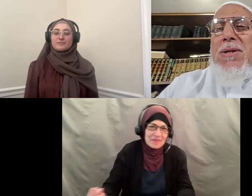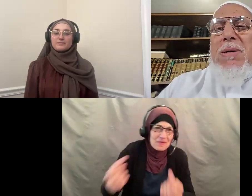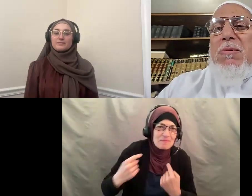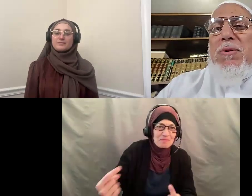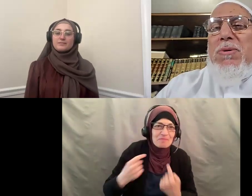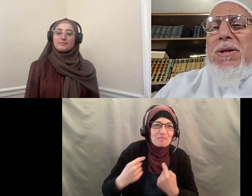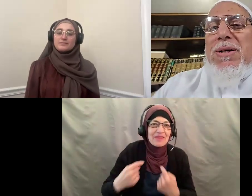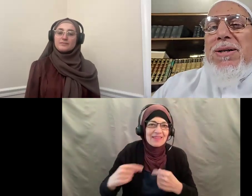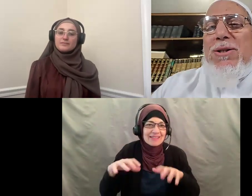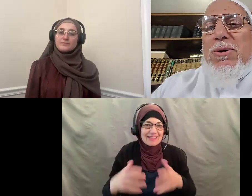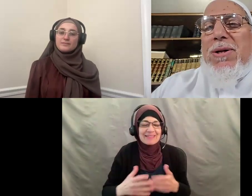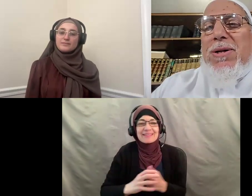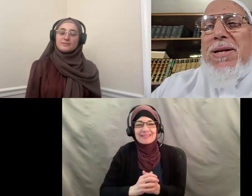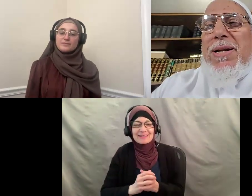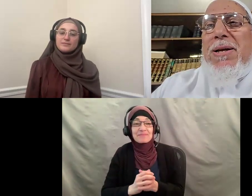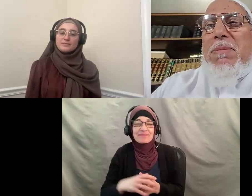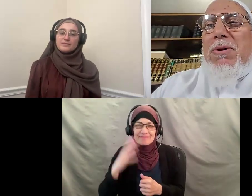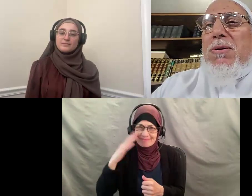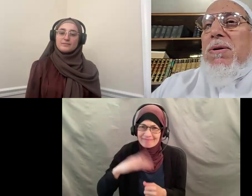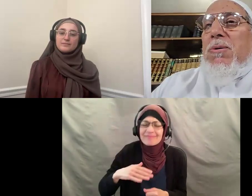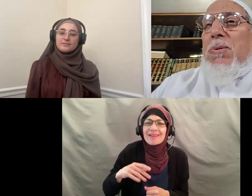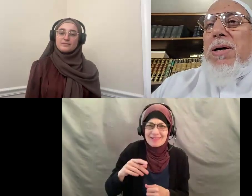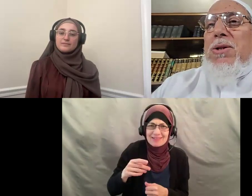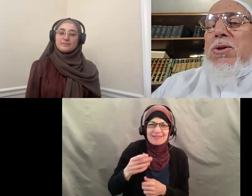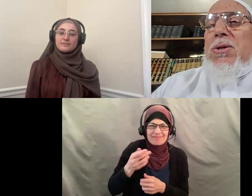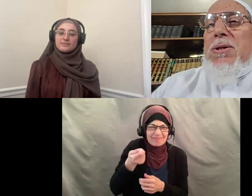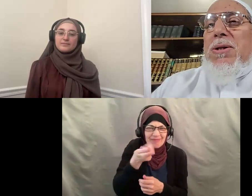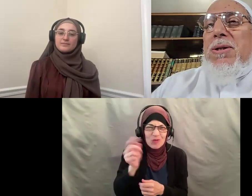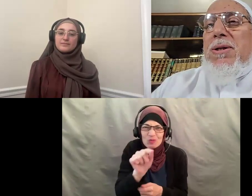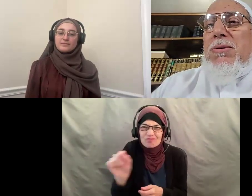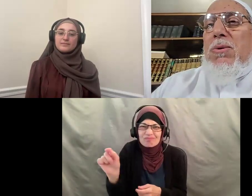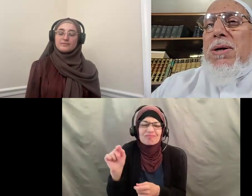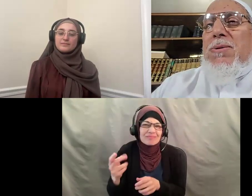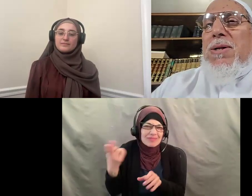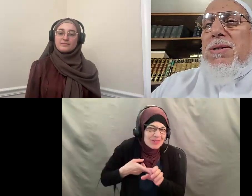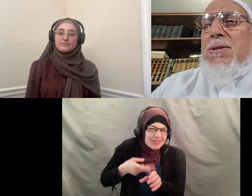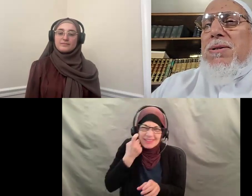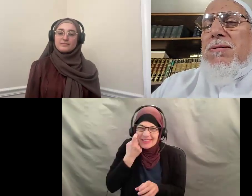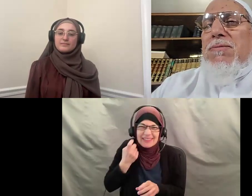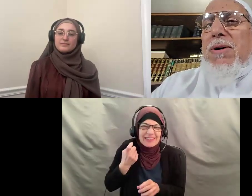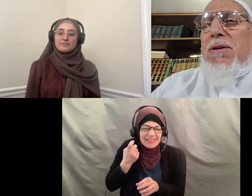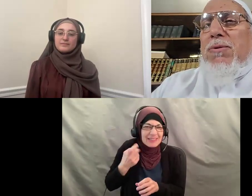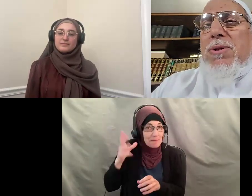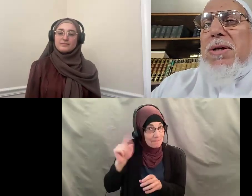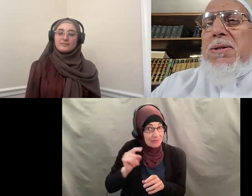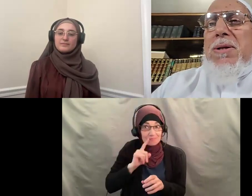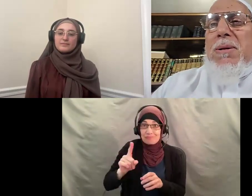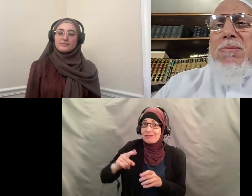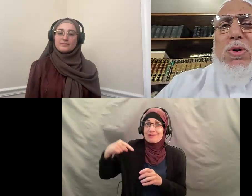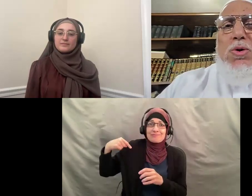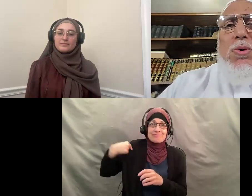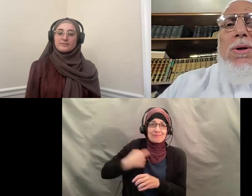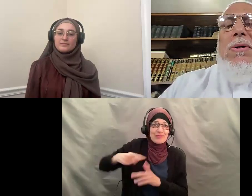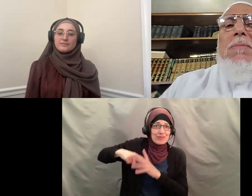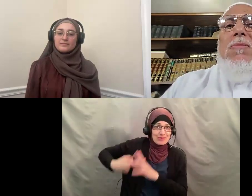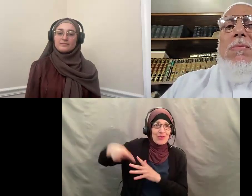I know that some of you joined us lately, but we had started in 2005 or 6, I'm